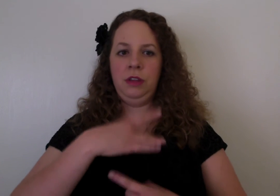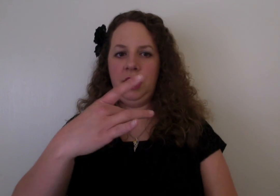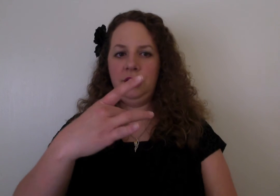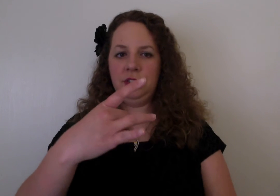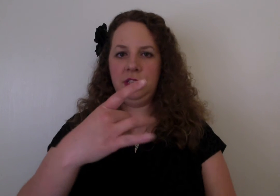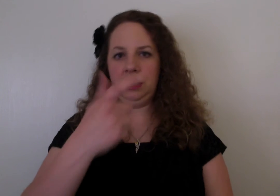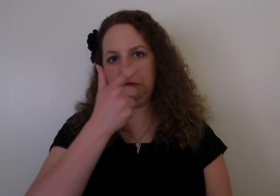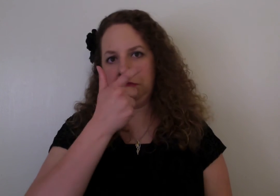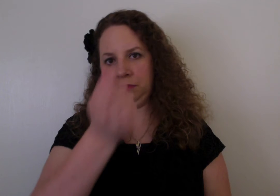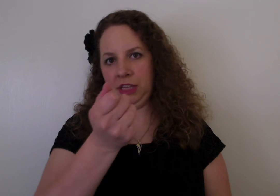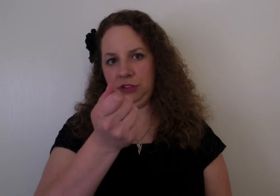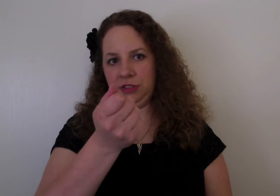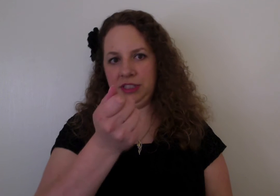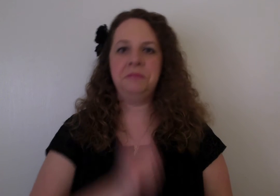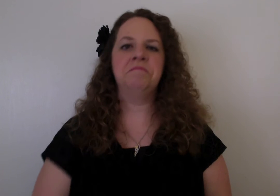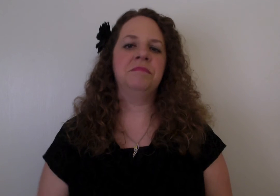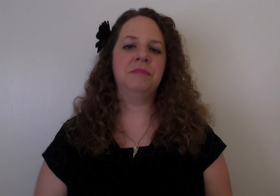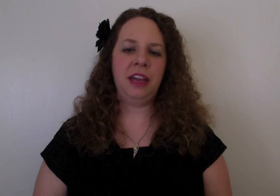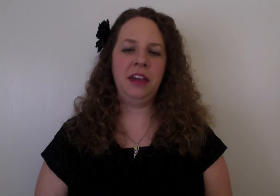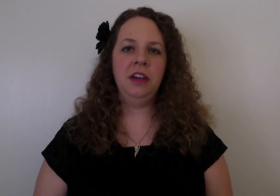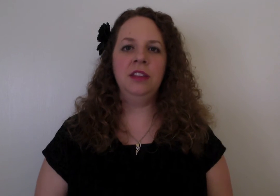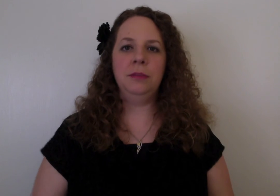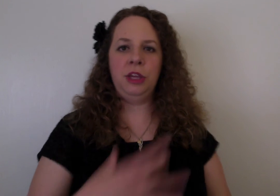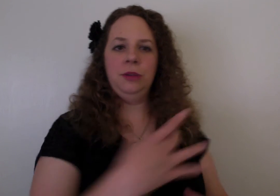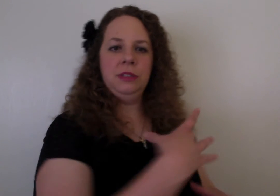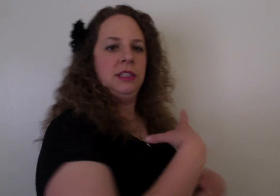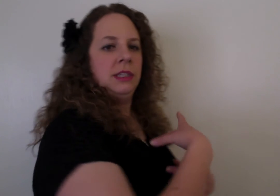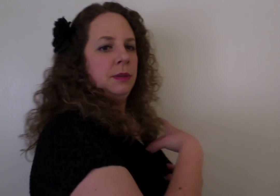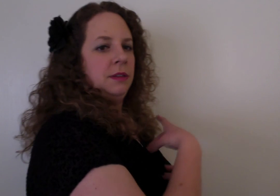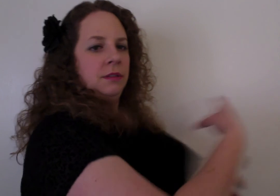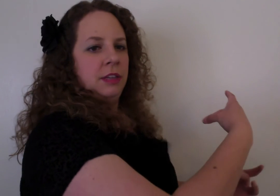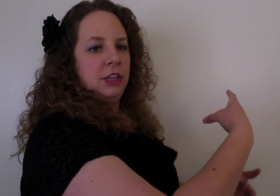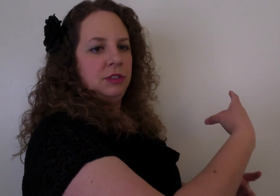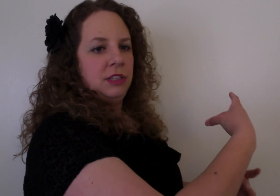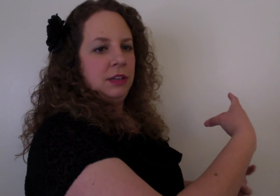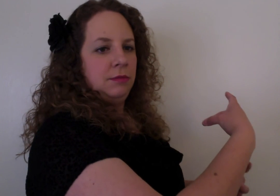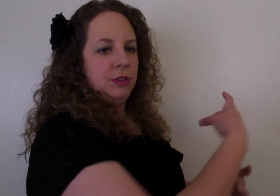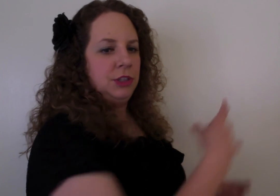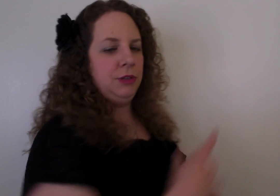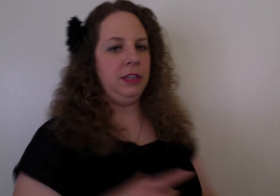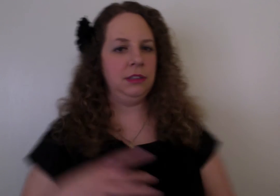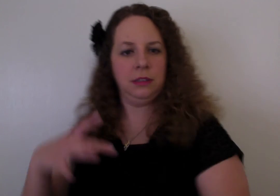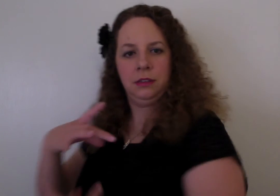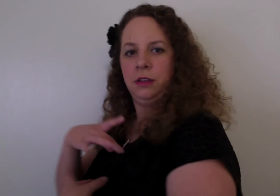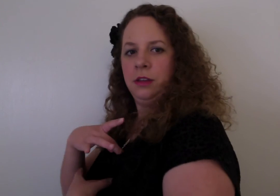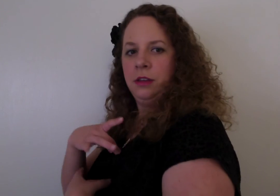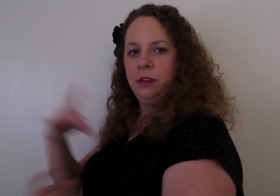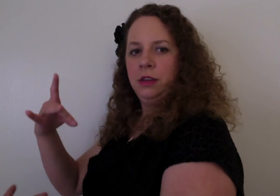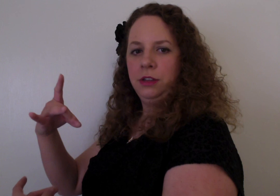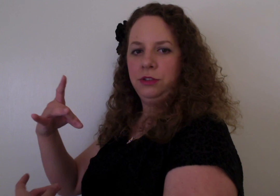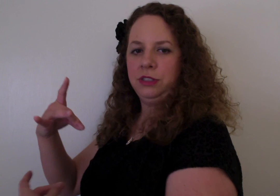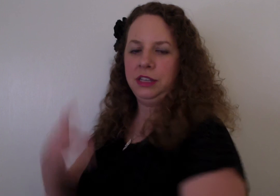Interesting. Interesting. Interesting. Okay. The book uses this one. Interesting. The two hands. Interesting. Interesting.